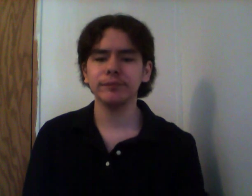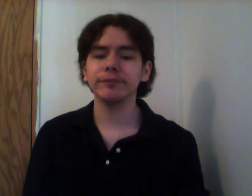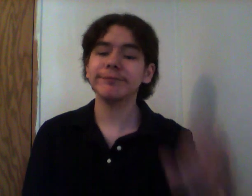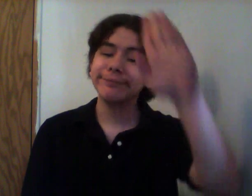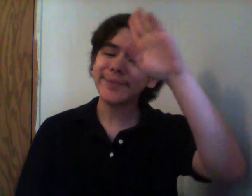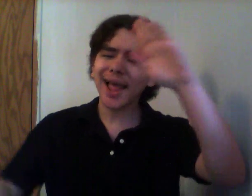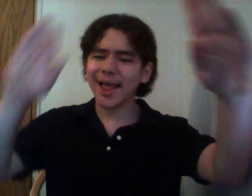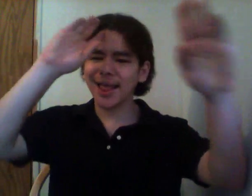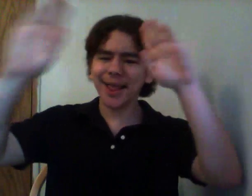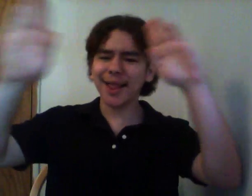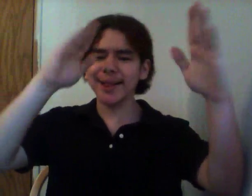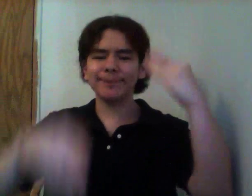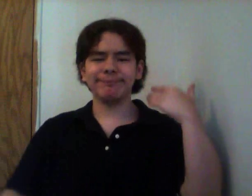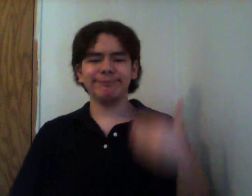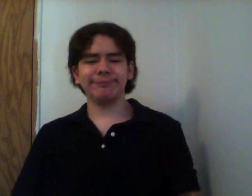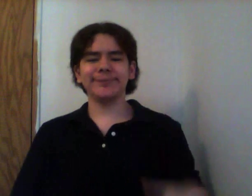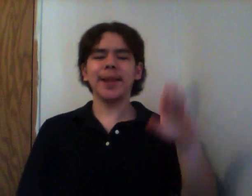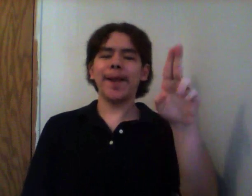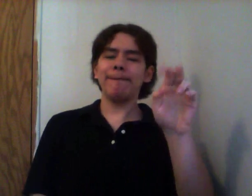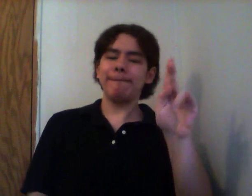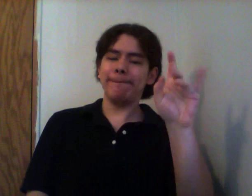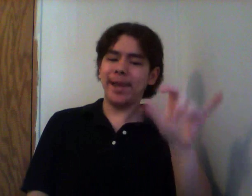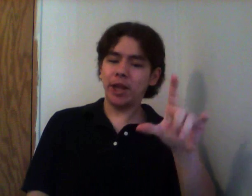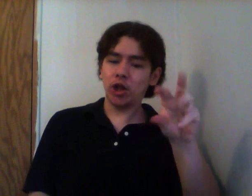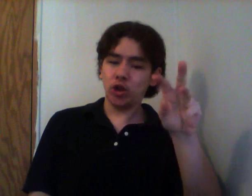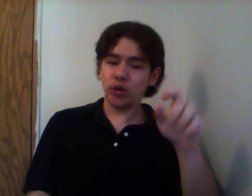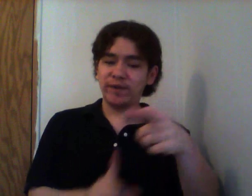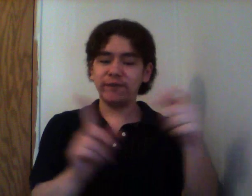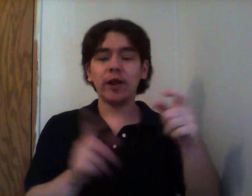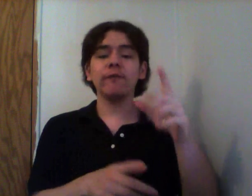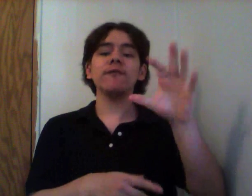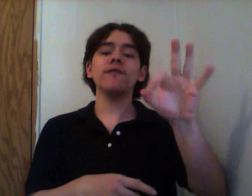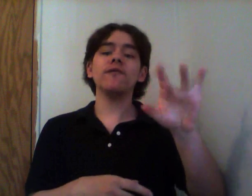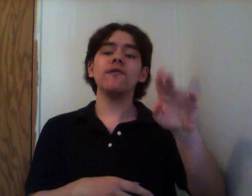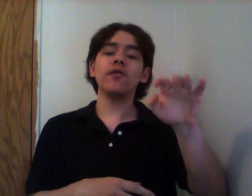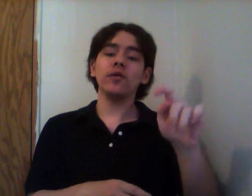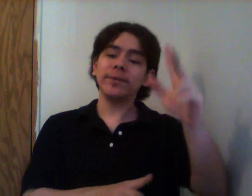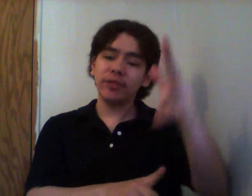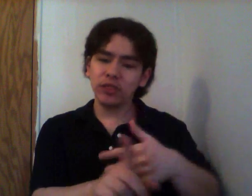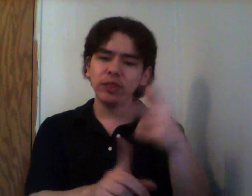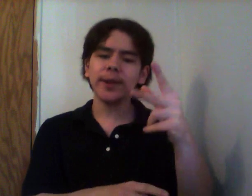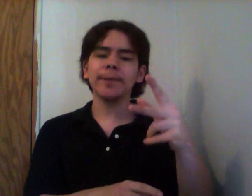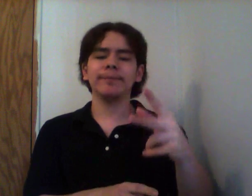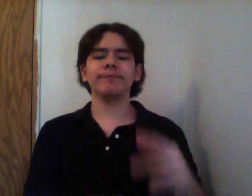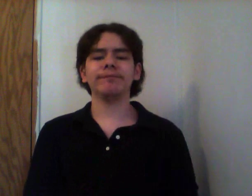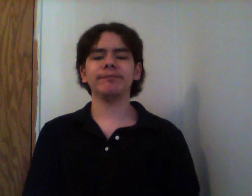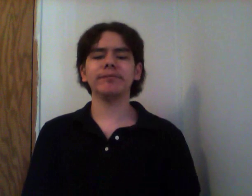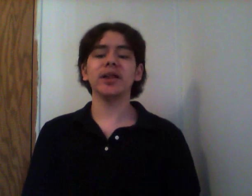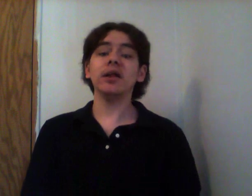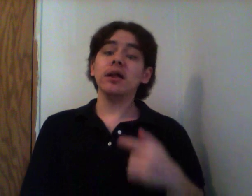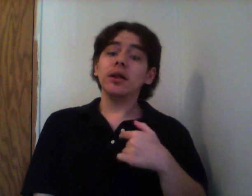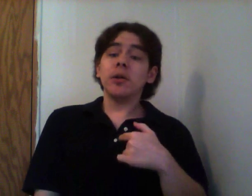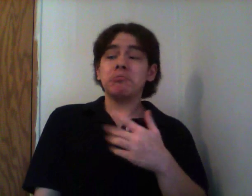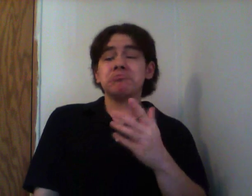Hey everyone, this is Benny Lewis from Fluent in 3 Months. I wanted to very quickly show you this app that I've been trying out.